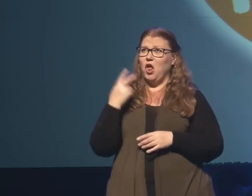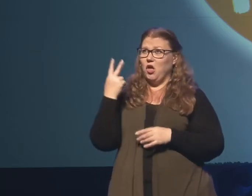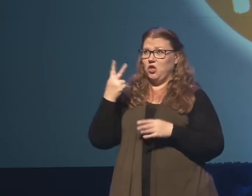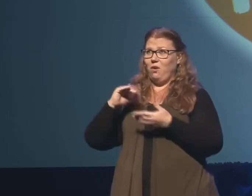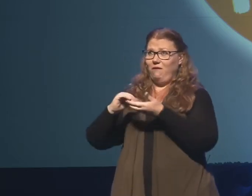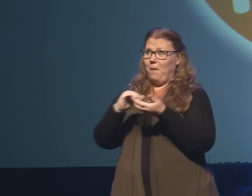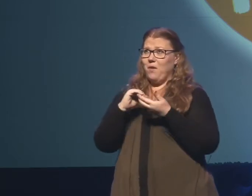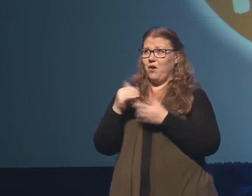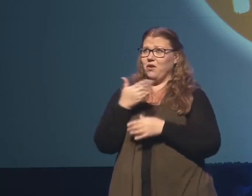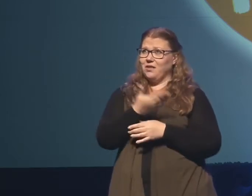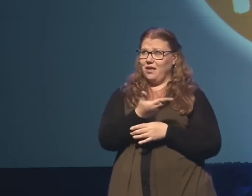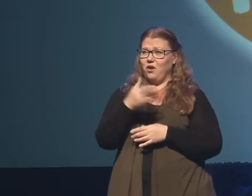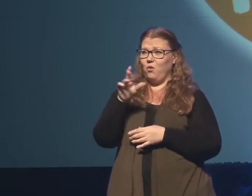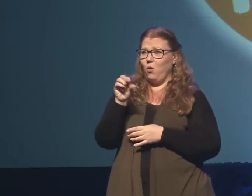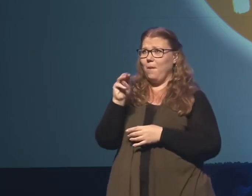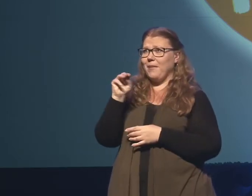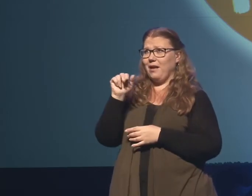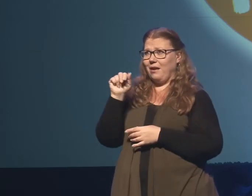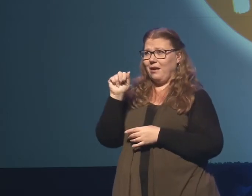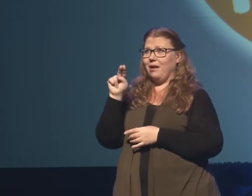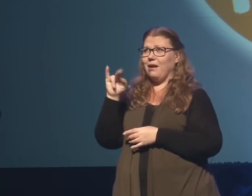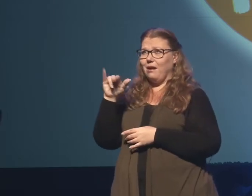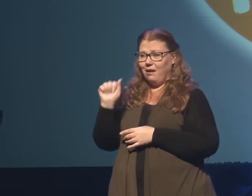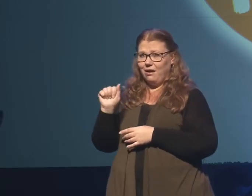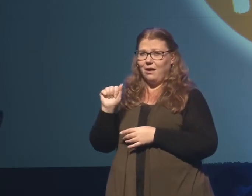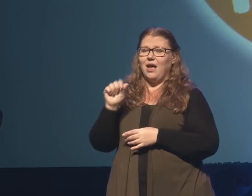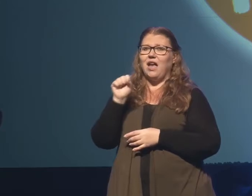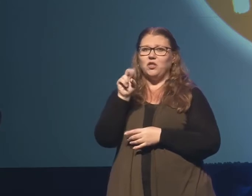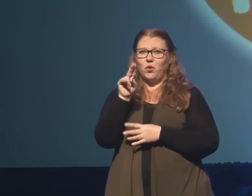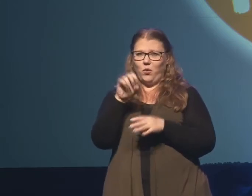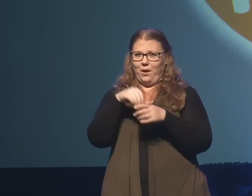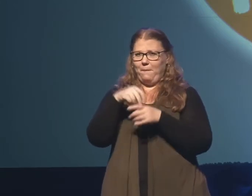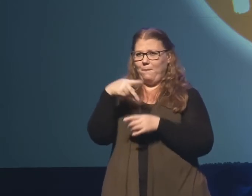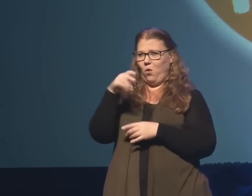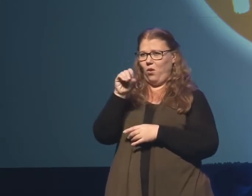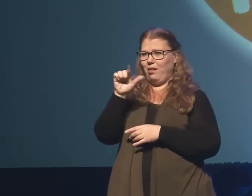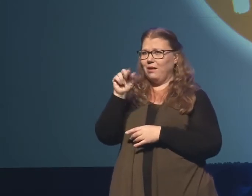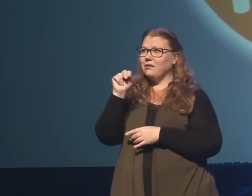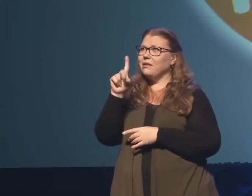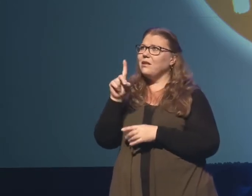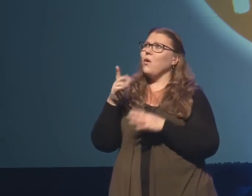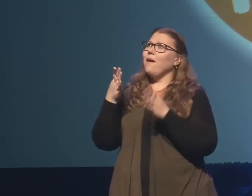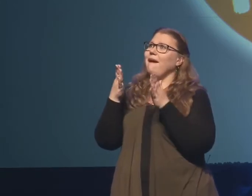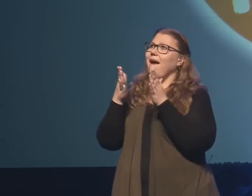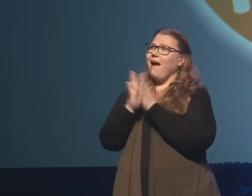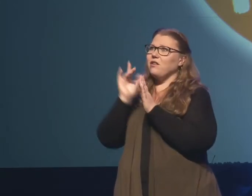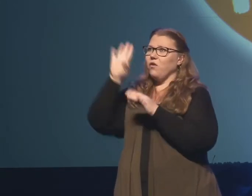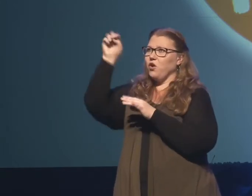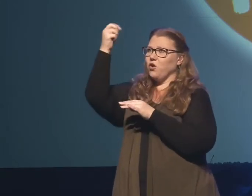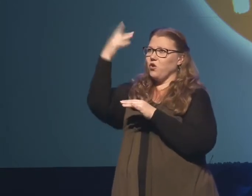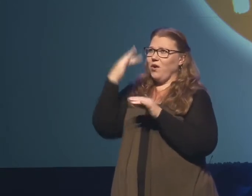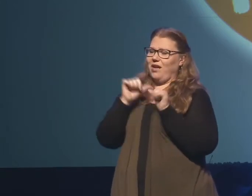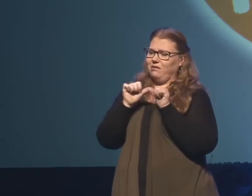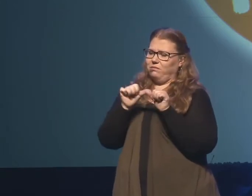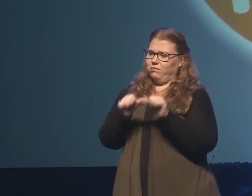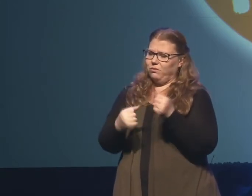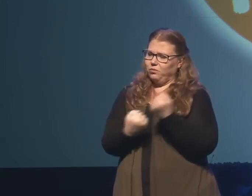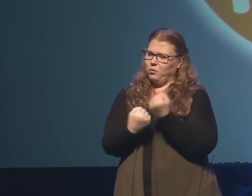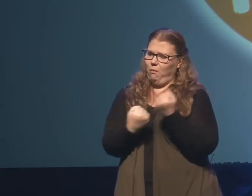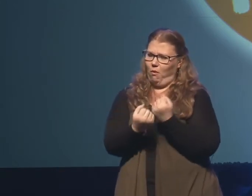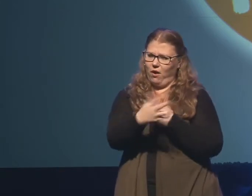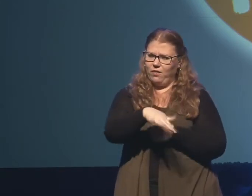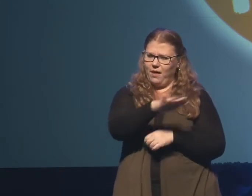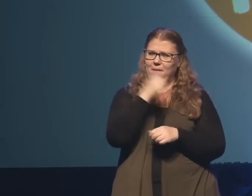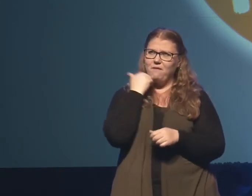there, Marianne in Romania and Sue in Poland. We ask for your grace and sustaining of them as